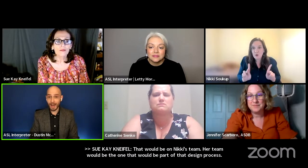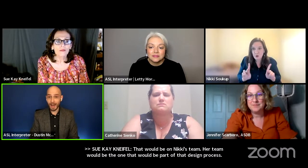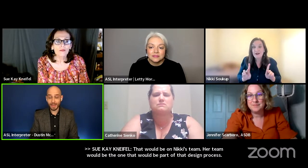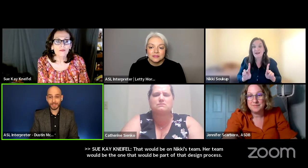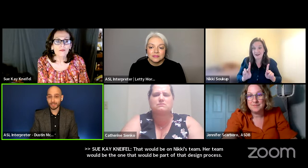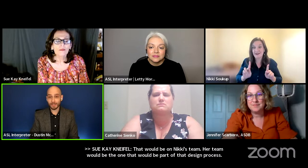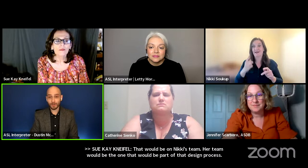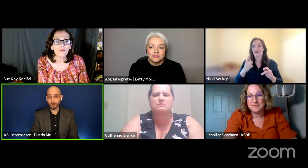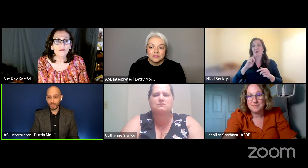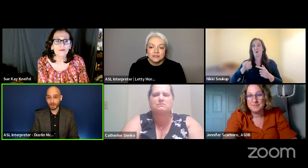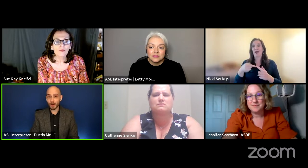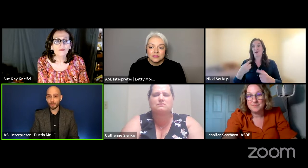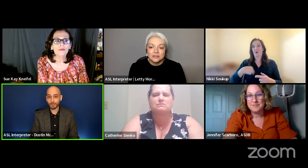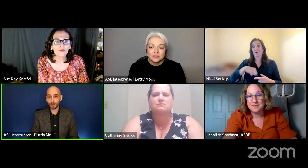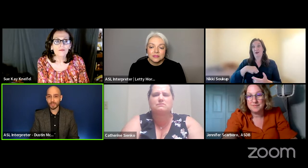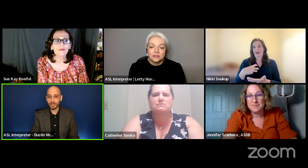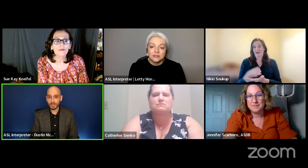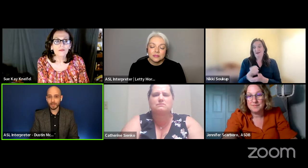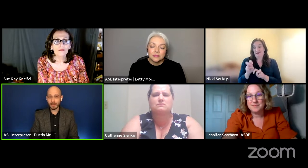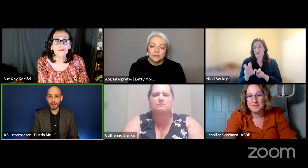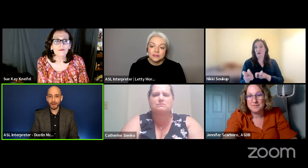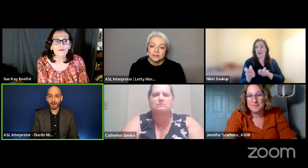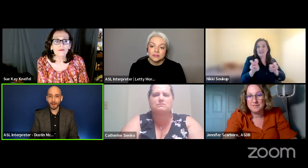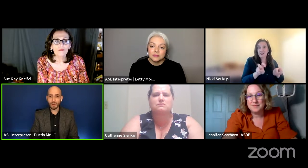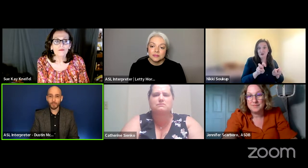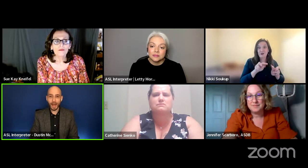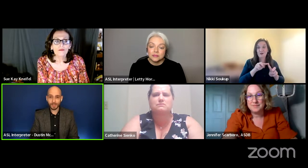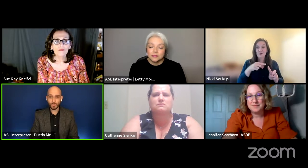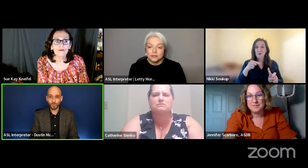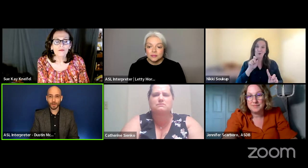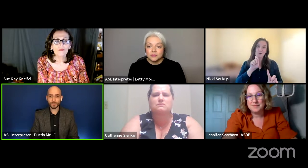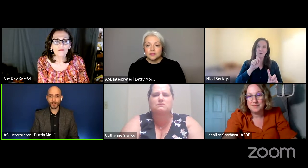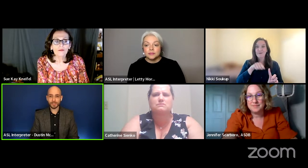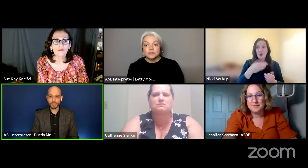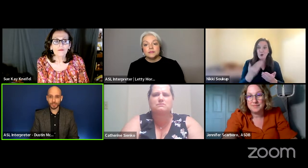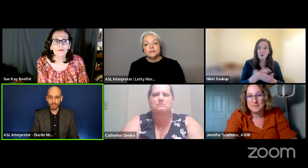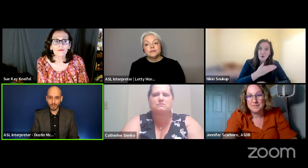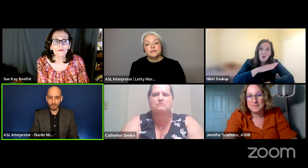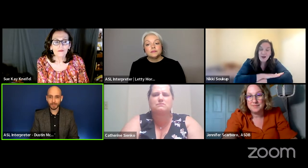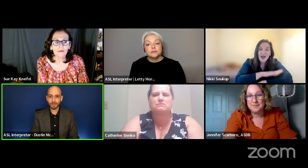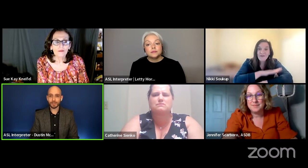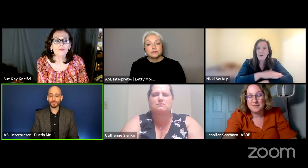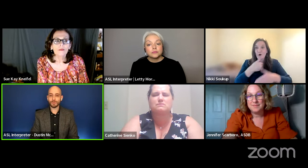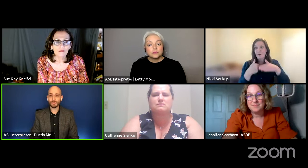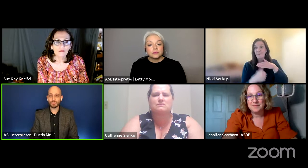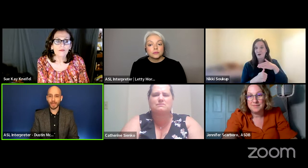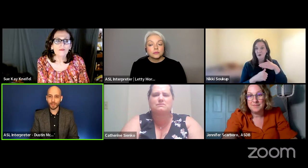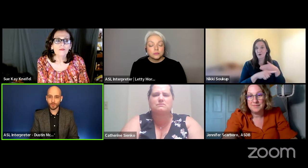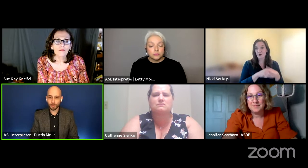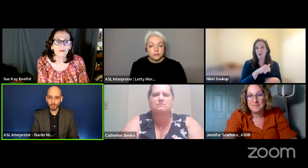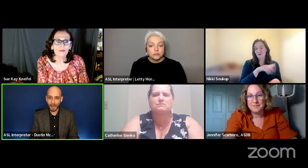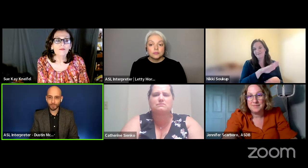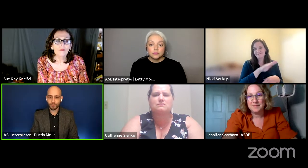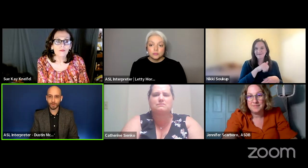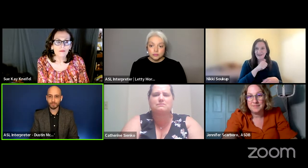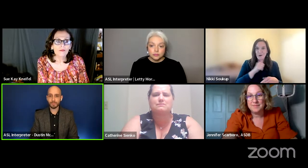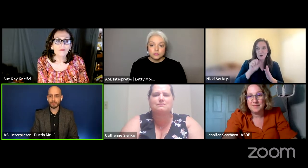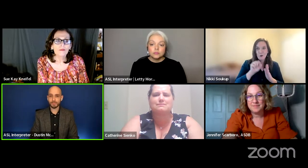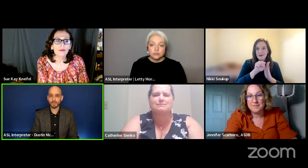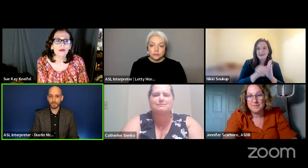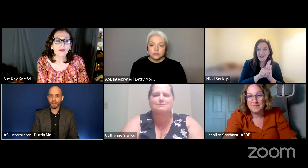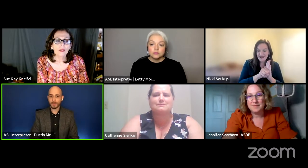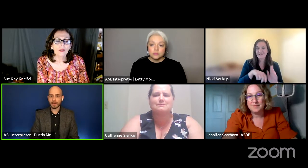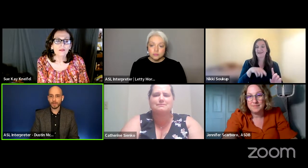definitely. This is a great opportunity as we're transitioning to a new